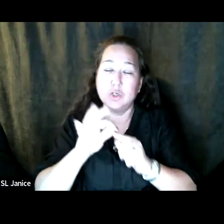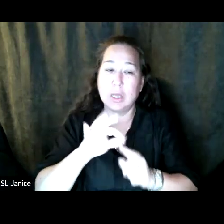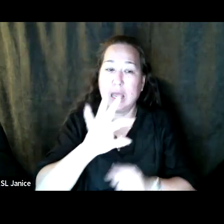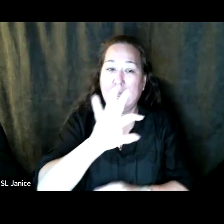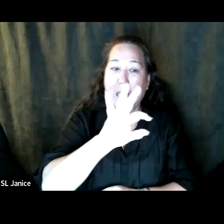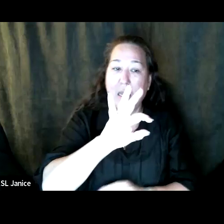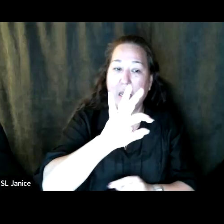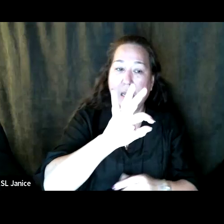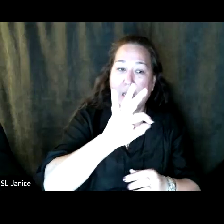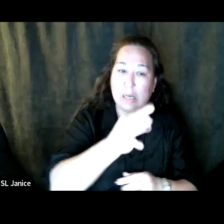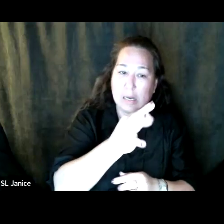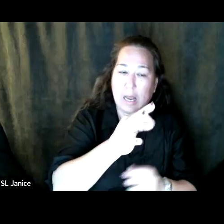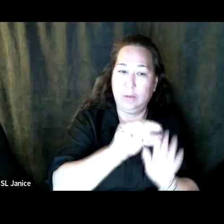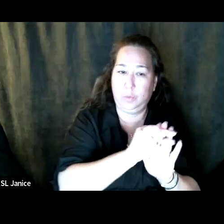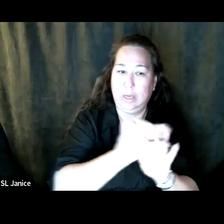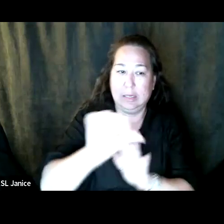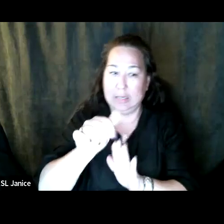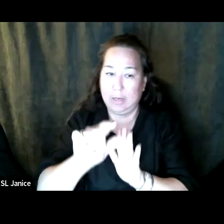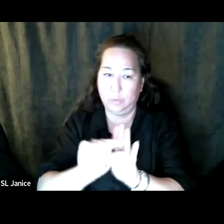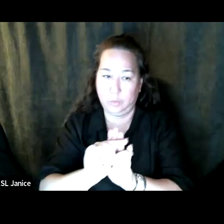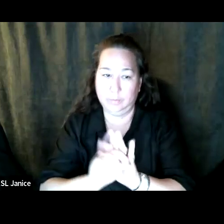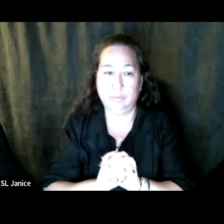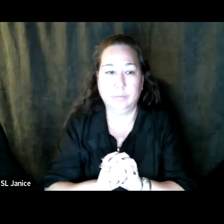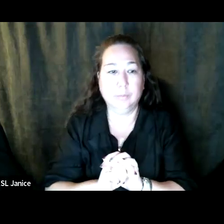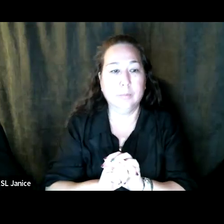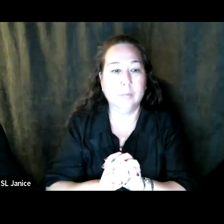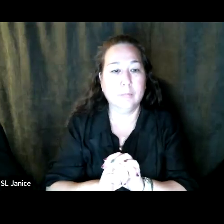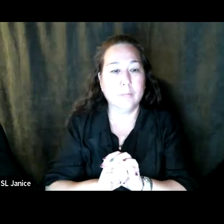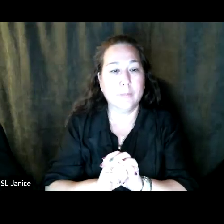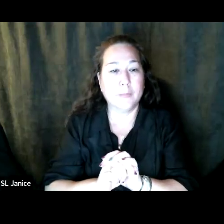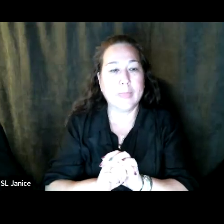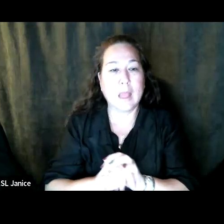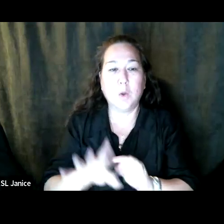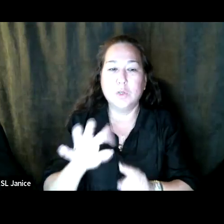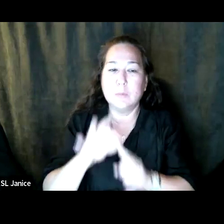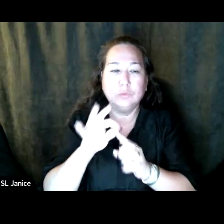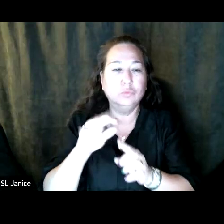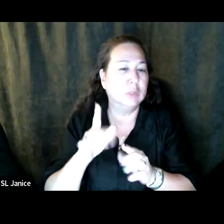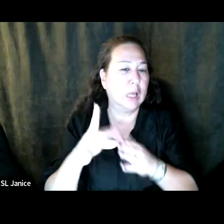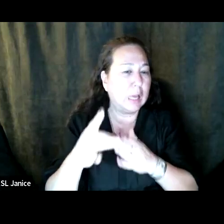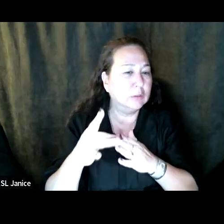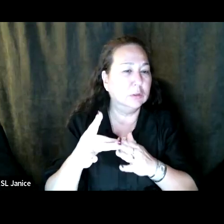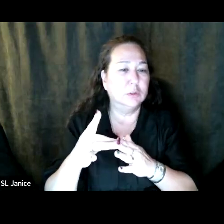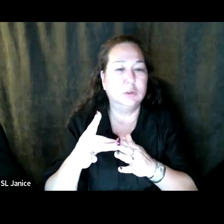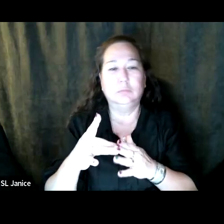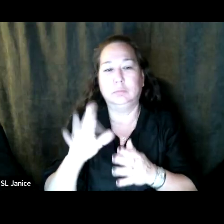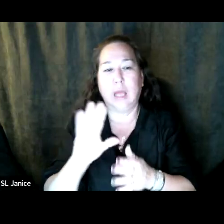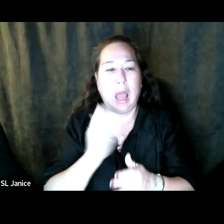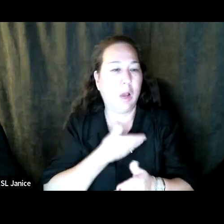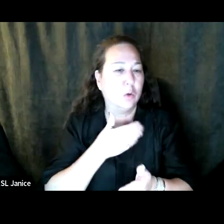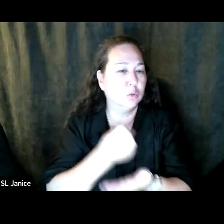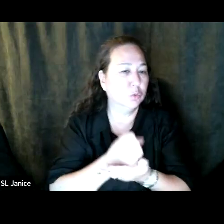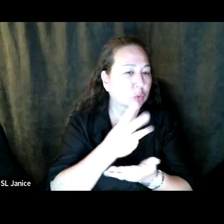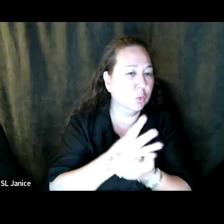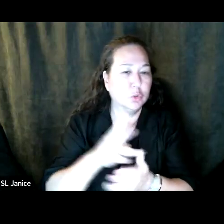guidance, social workers, and reading specialists. We are also expanding our after-school